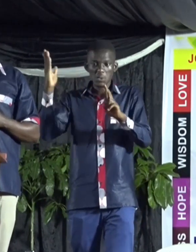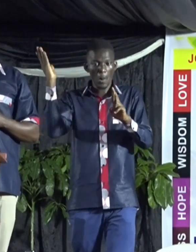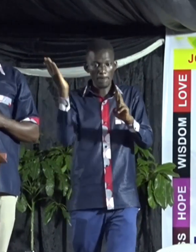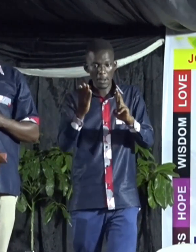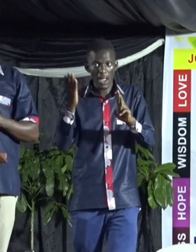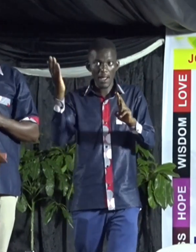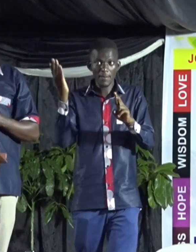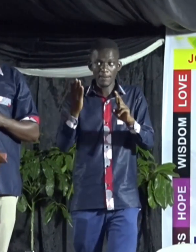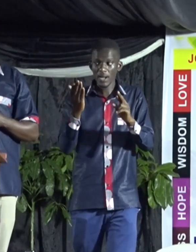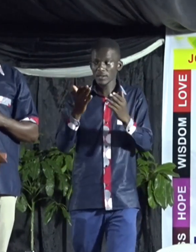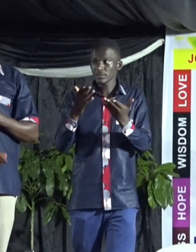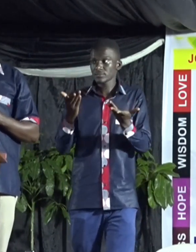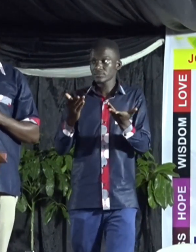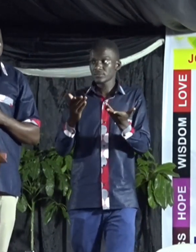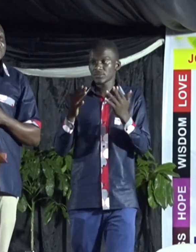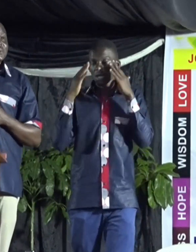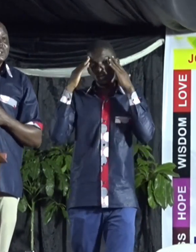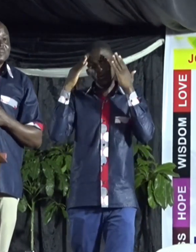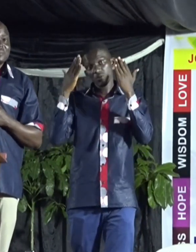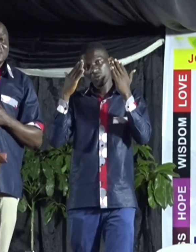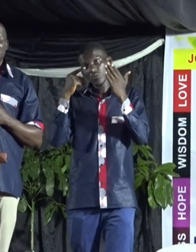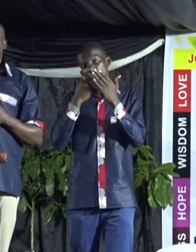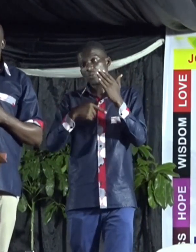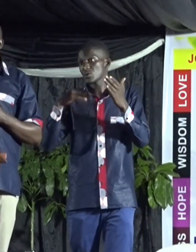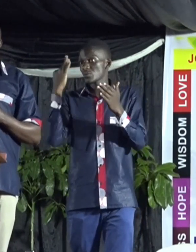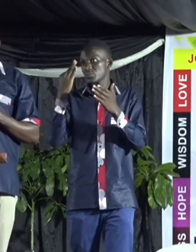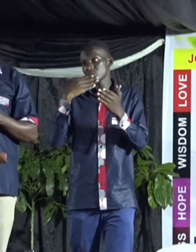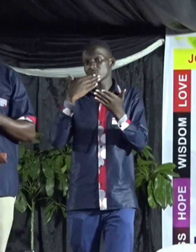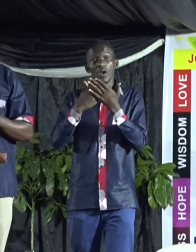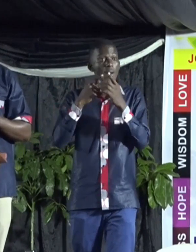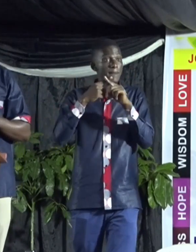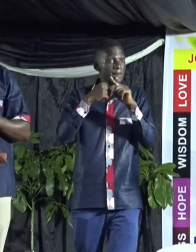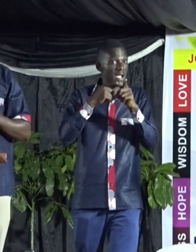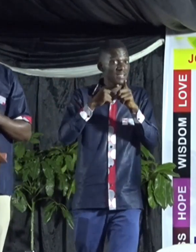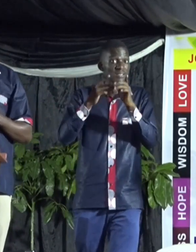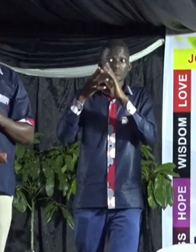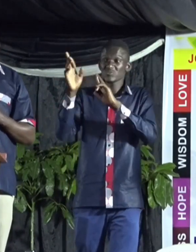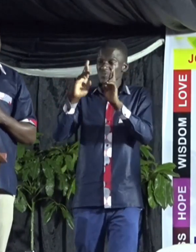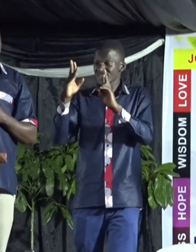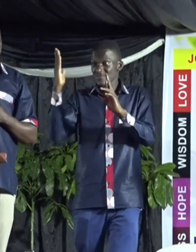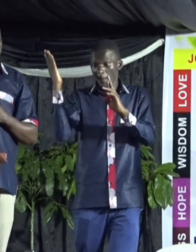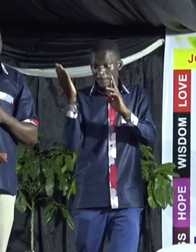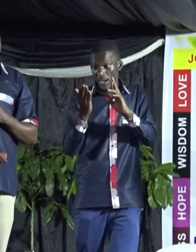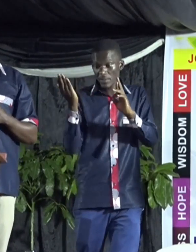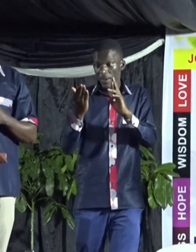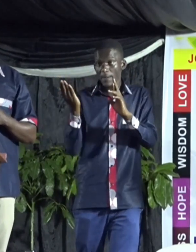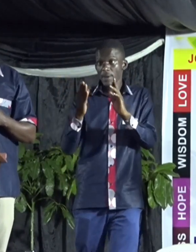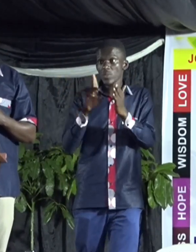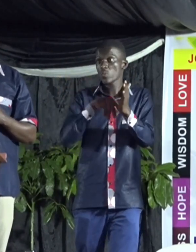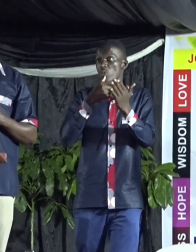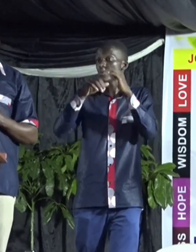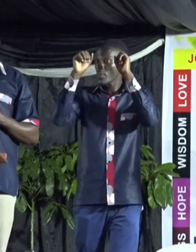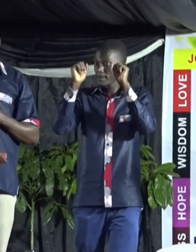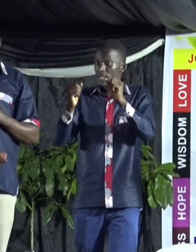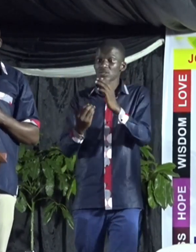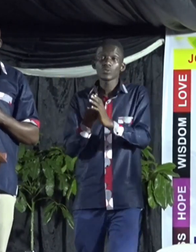axe prepared. I don't know what I can tell you now. But the axe has been prepared. We have to bear the